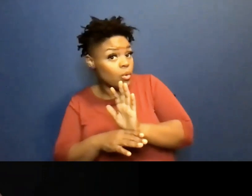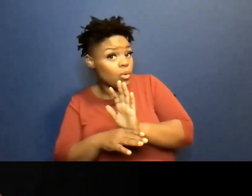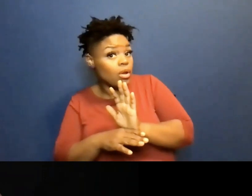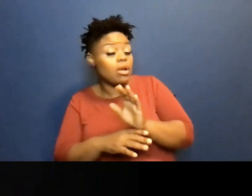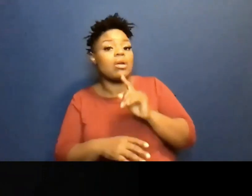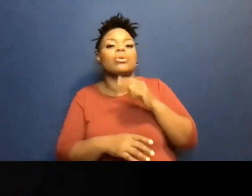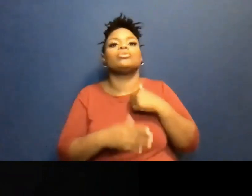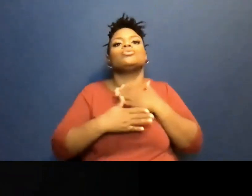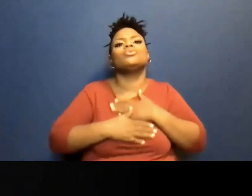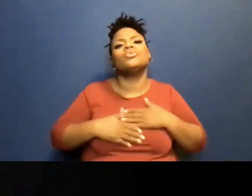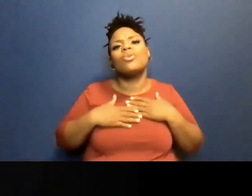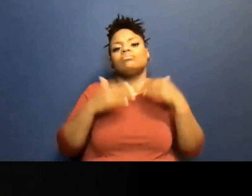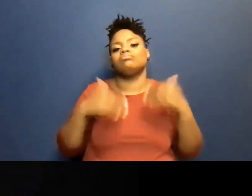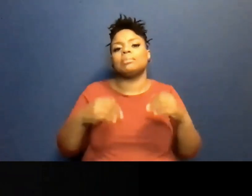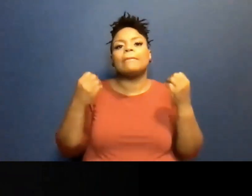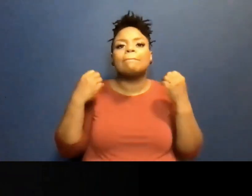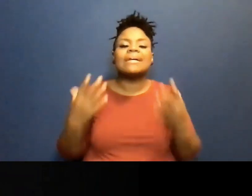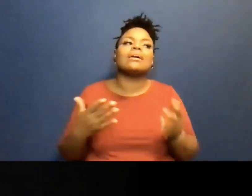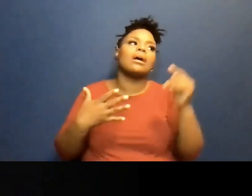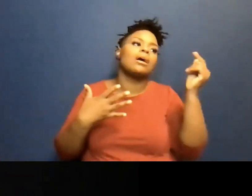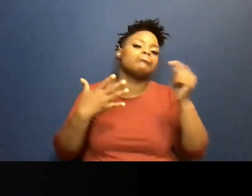birds coming out. I kind of like the.